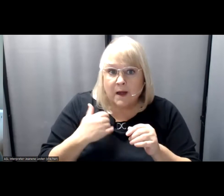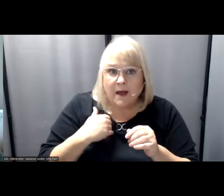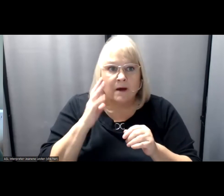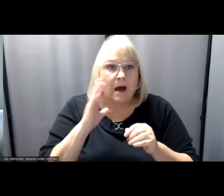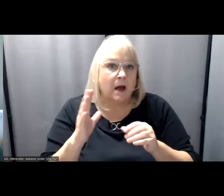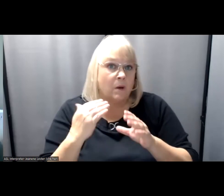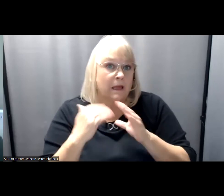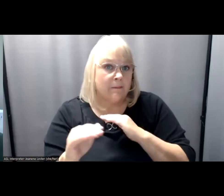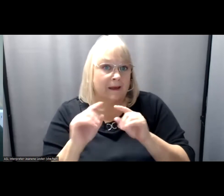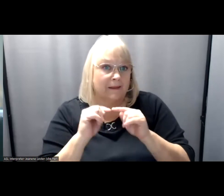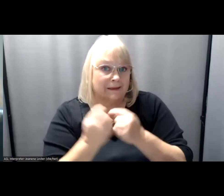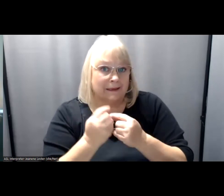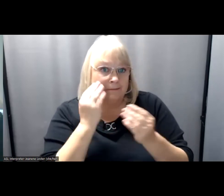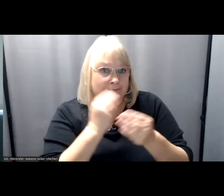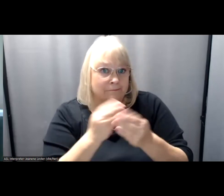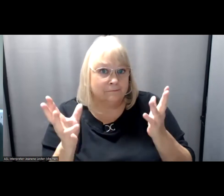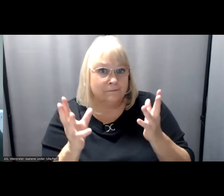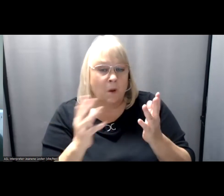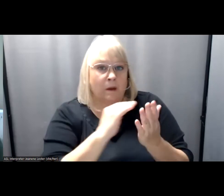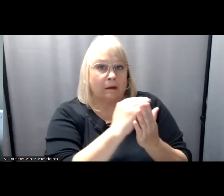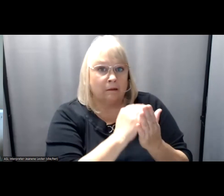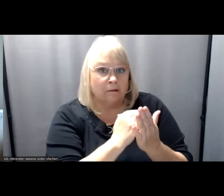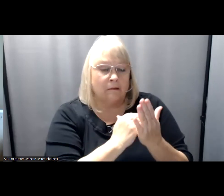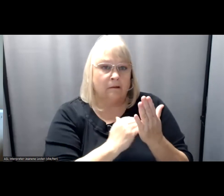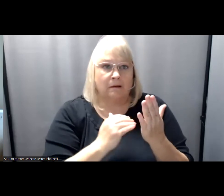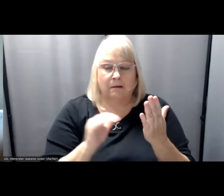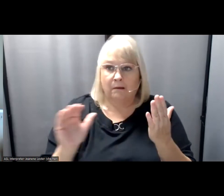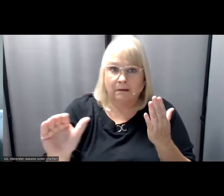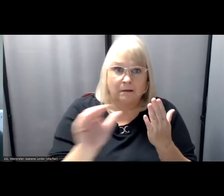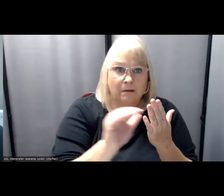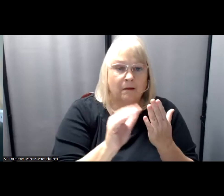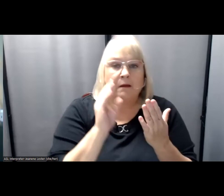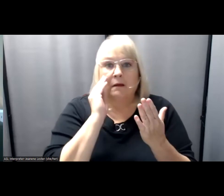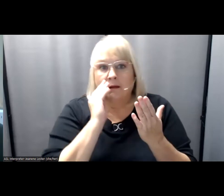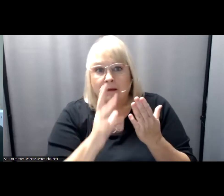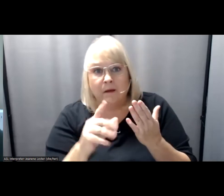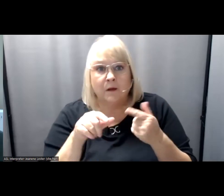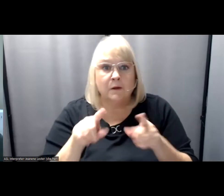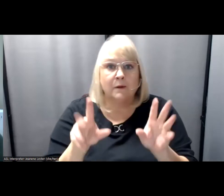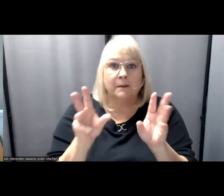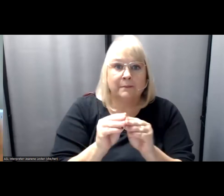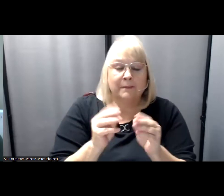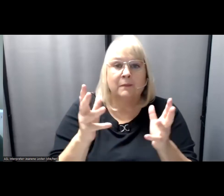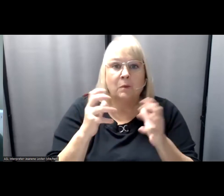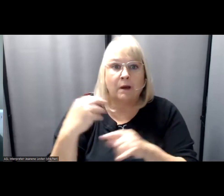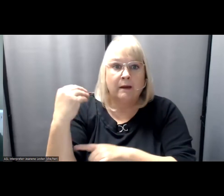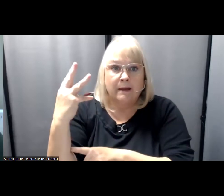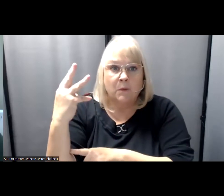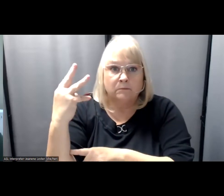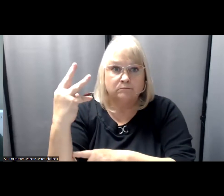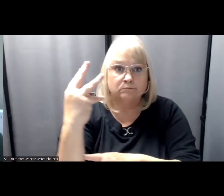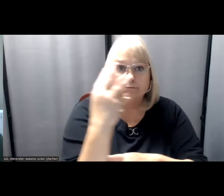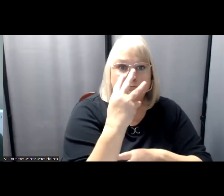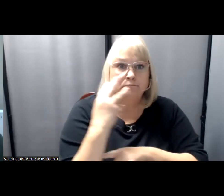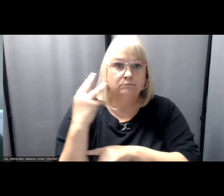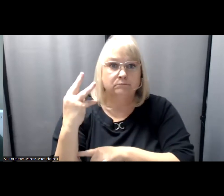all up. Okay. So there's an idea of a way you could begin approaching these conversations about how and why we want to